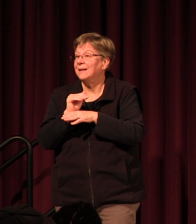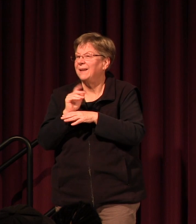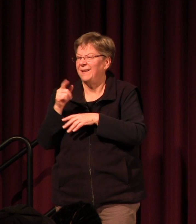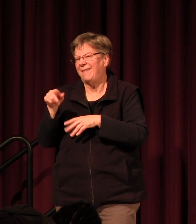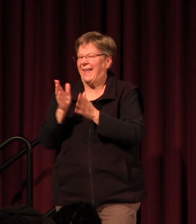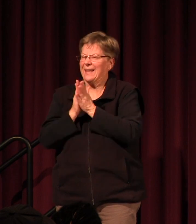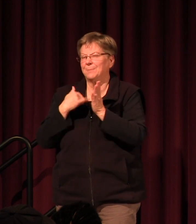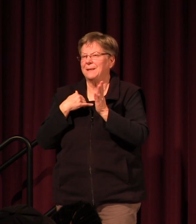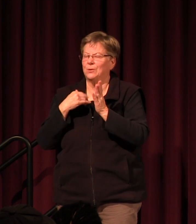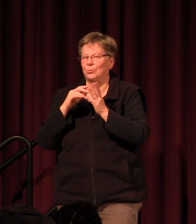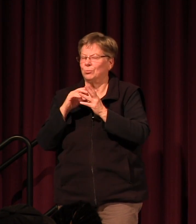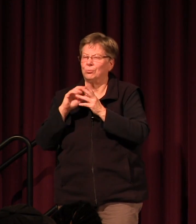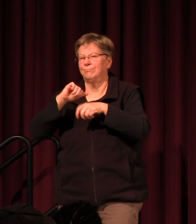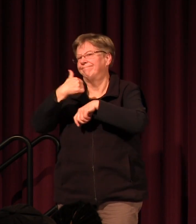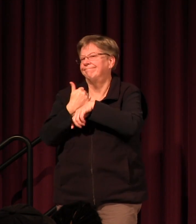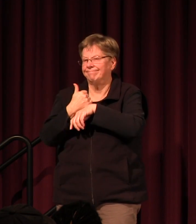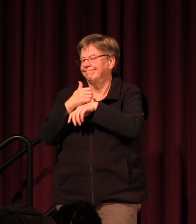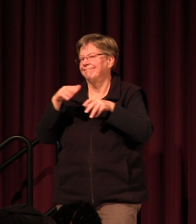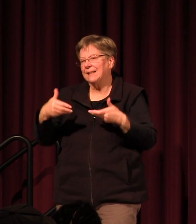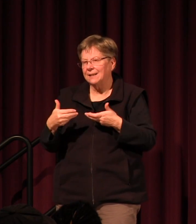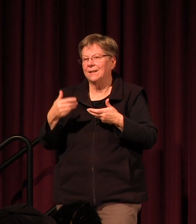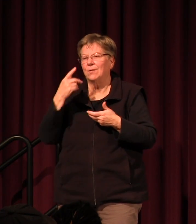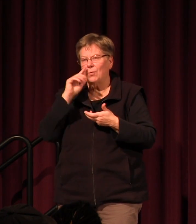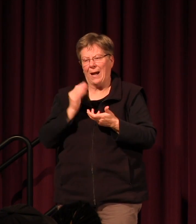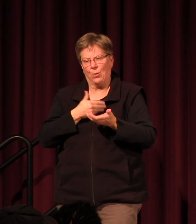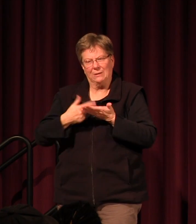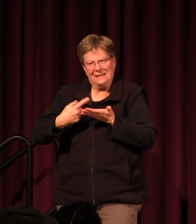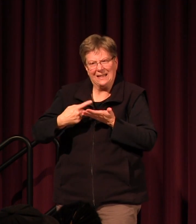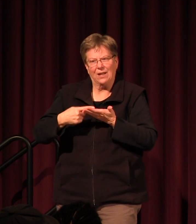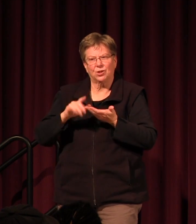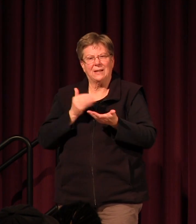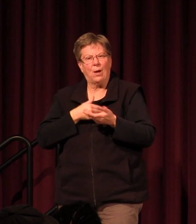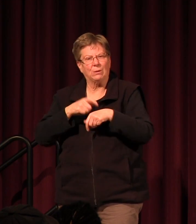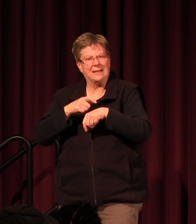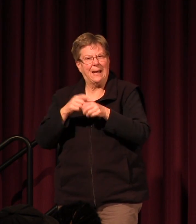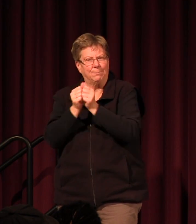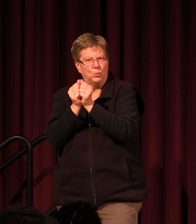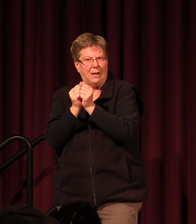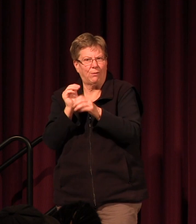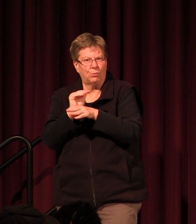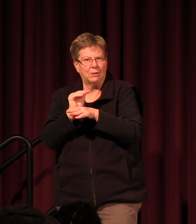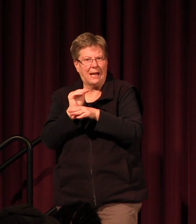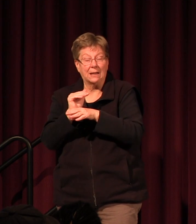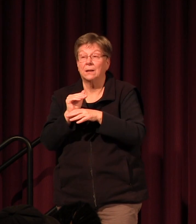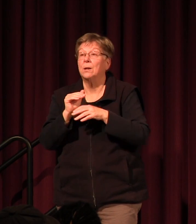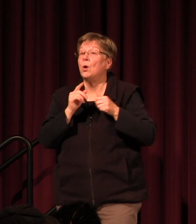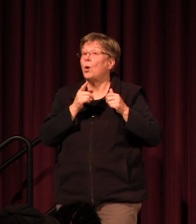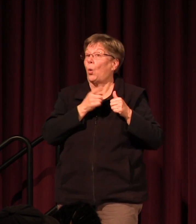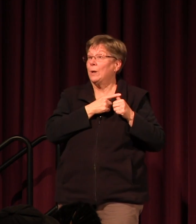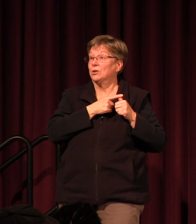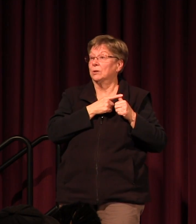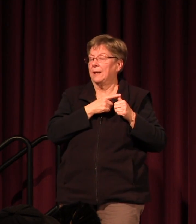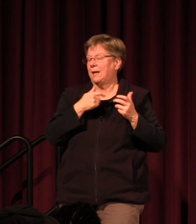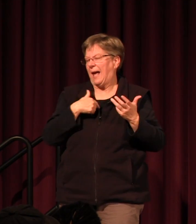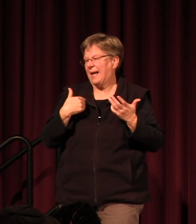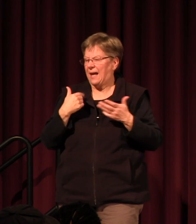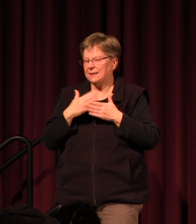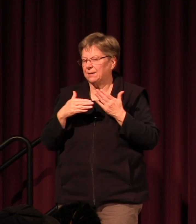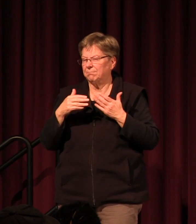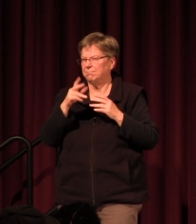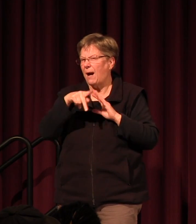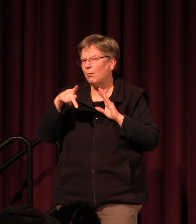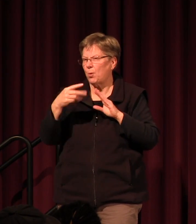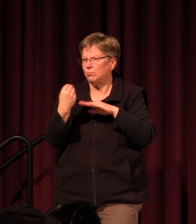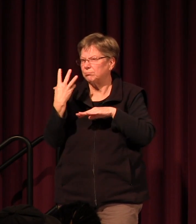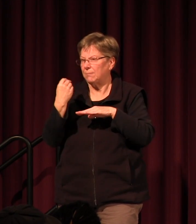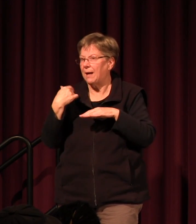they asked me to set the stage for our discussion and our time together tonight. And originally, so I had some PowerPoint